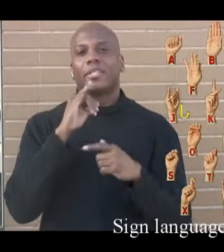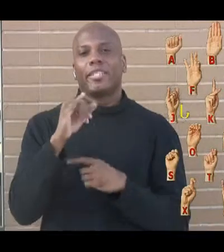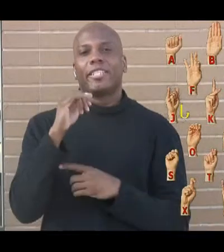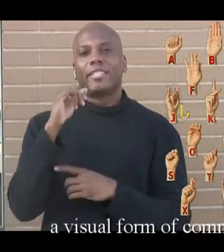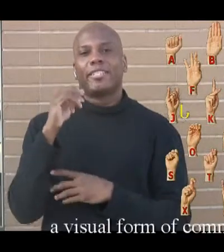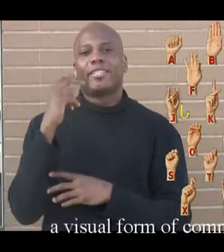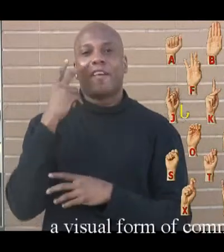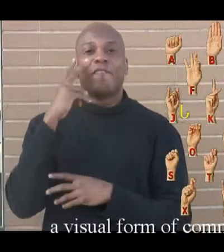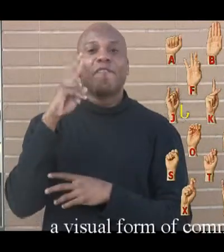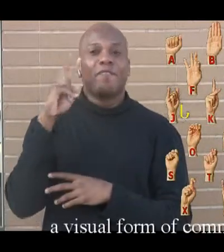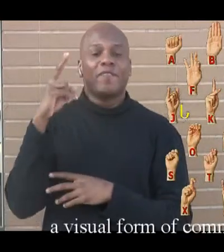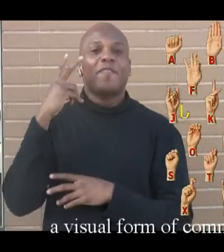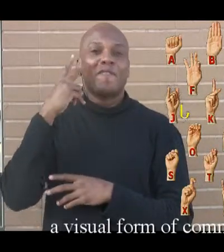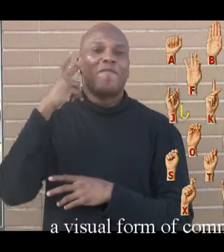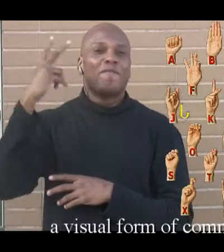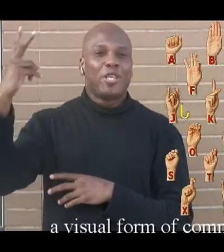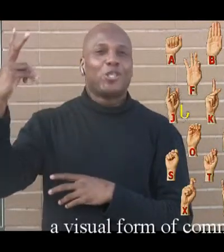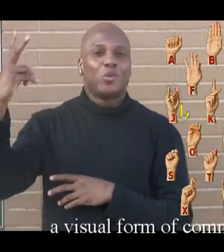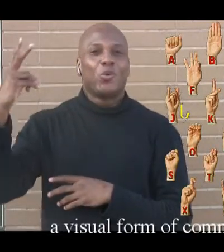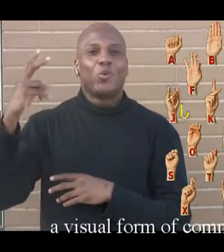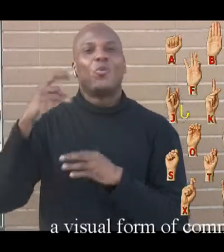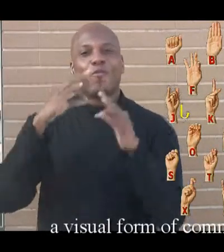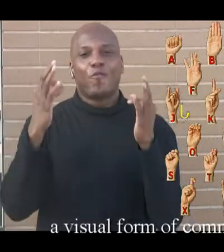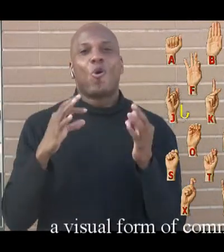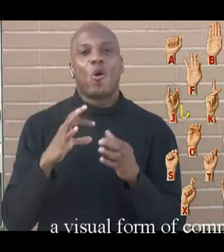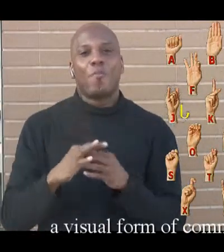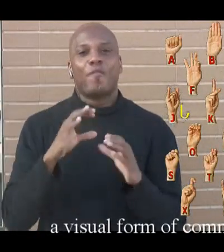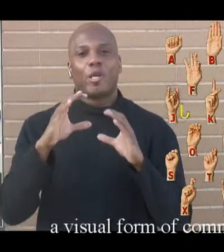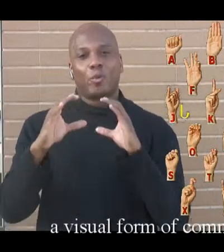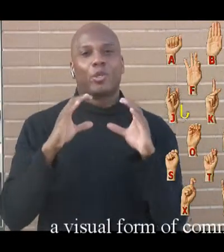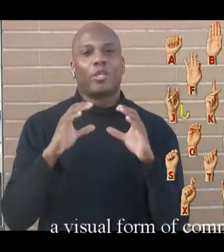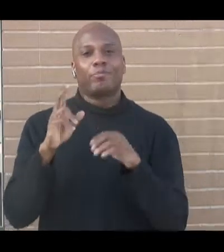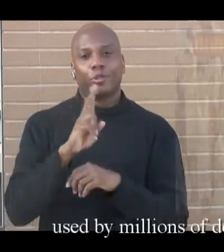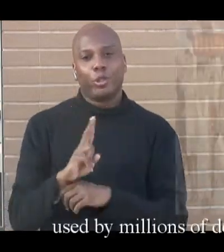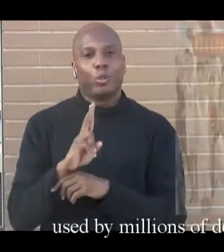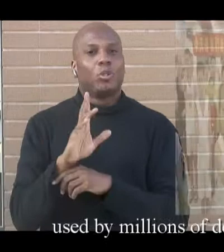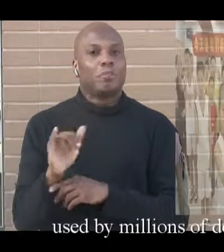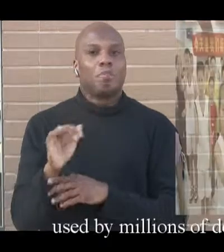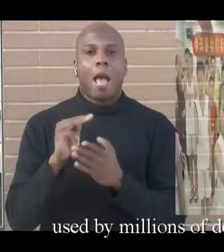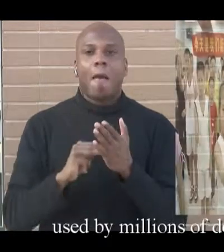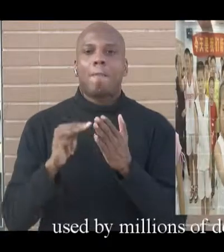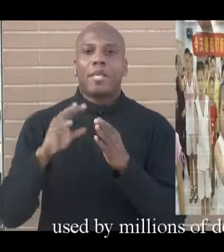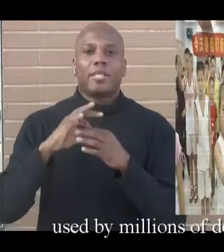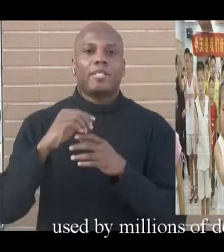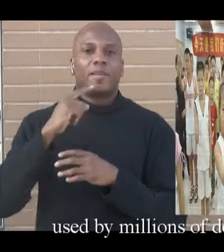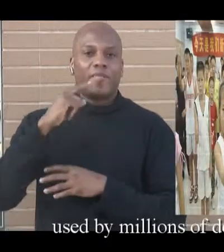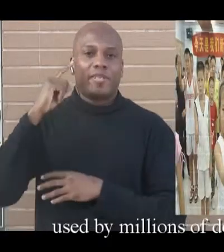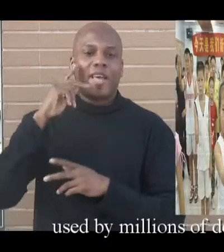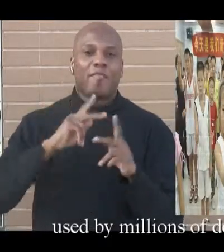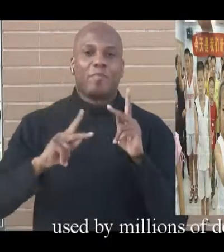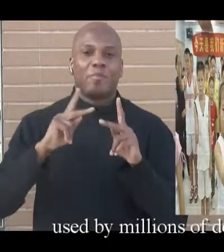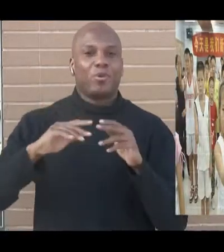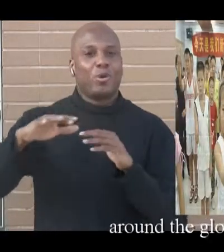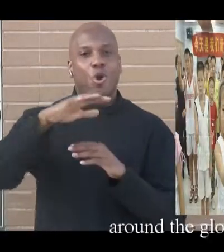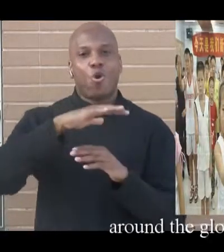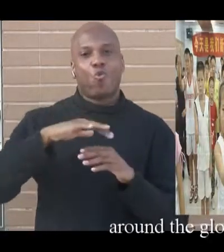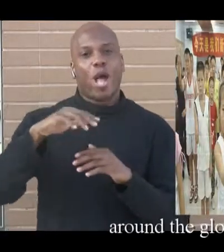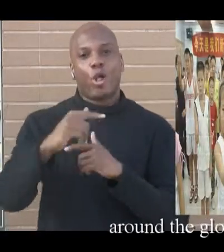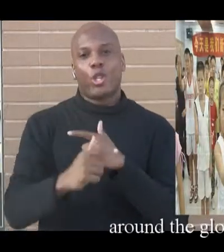Sign language is a visual form of communication used by millions of deaf